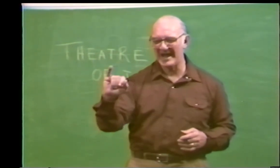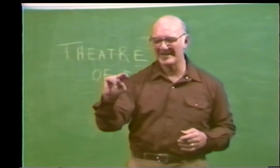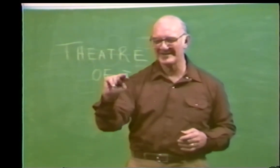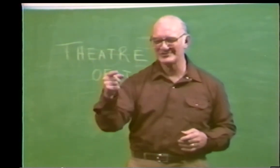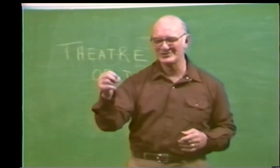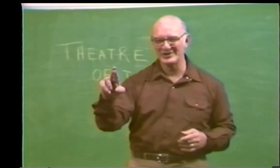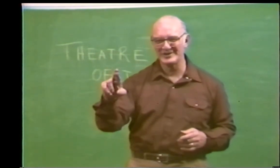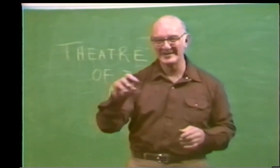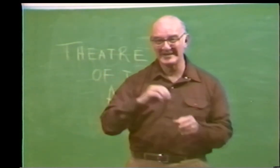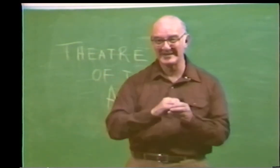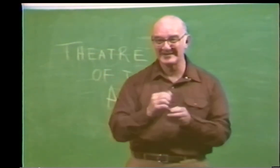Salinger in